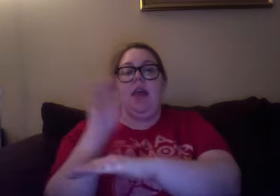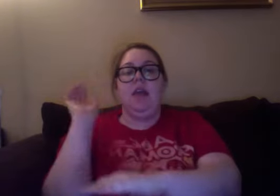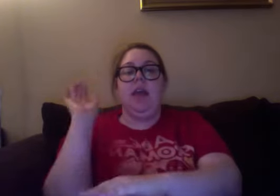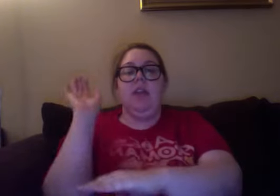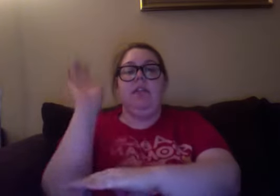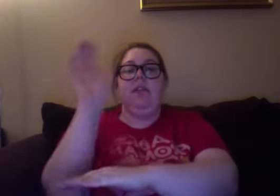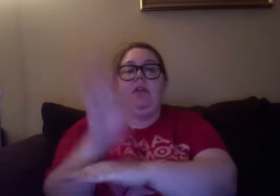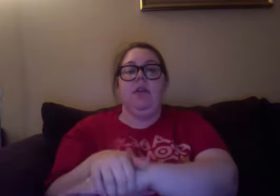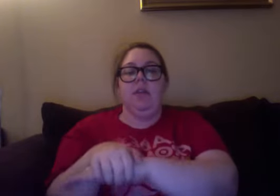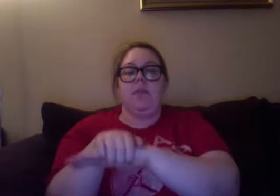England,